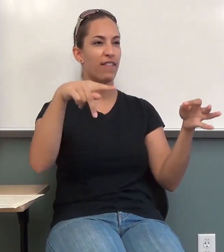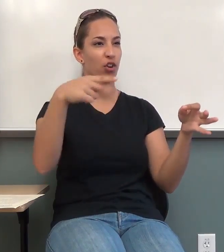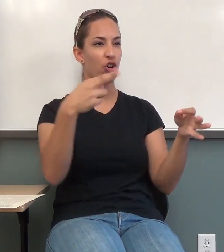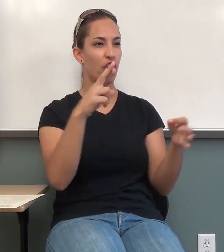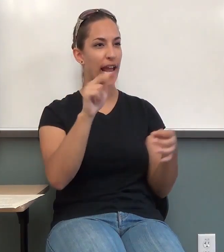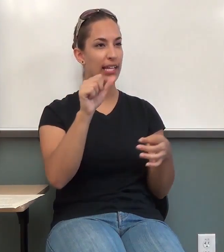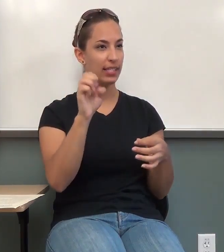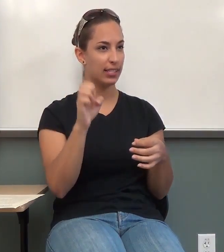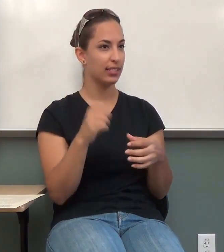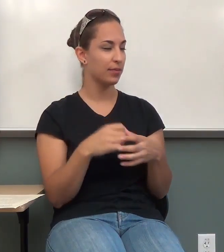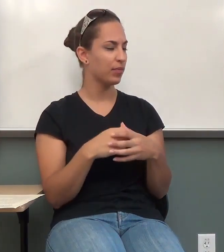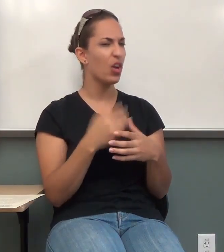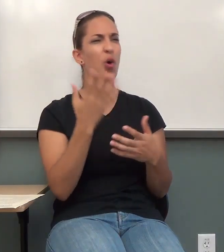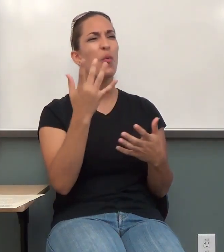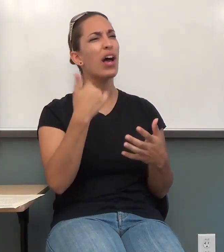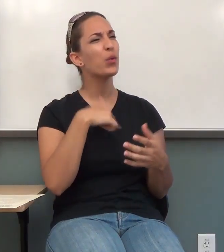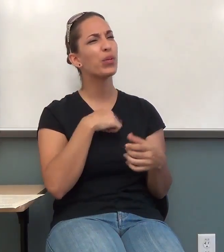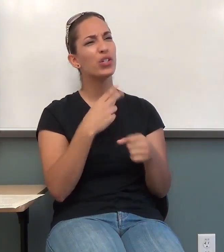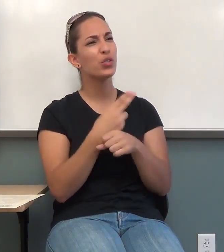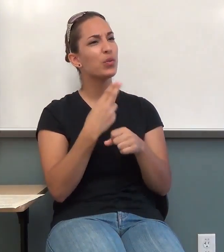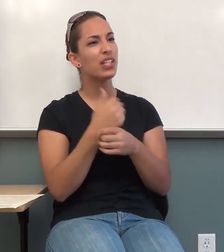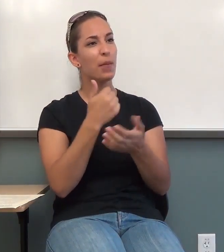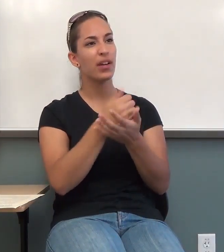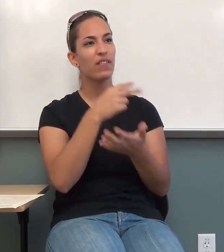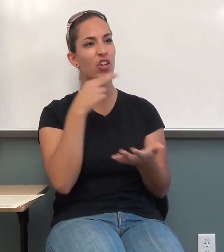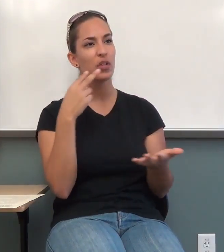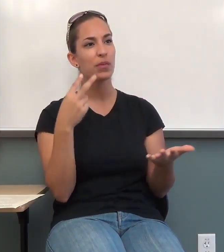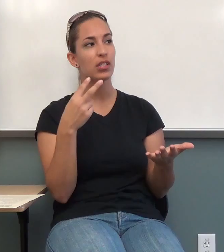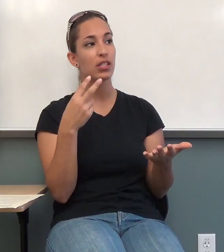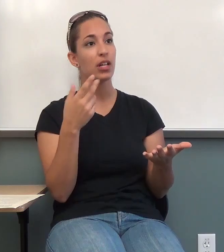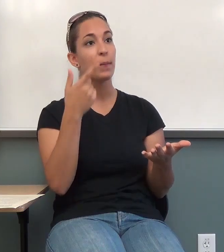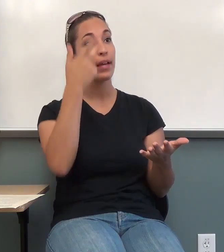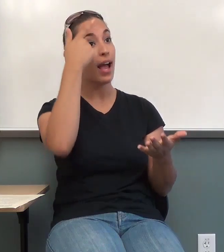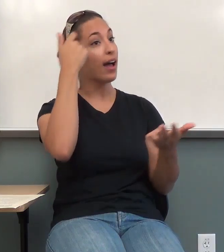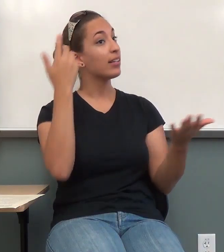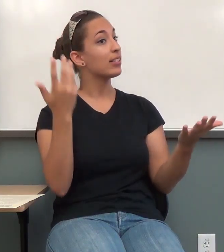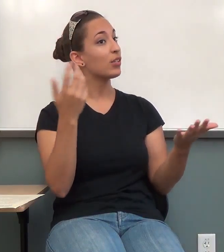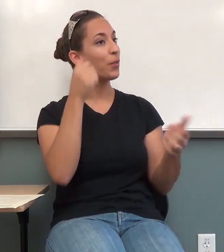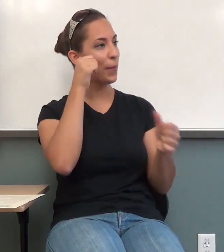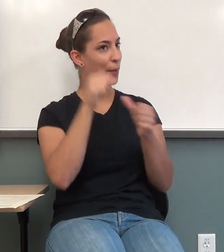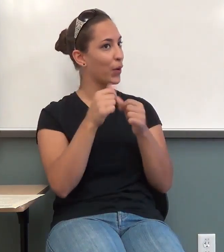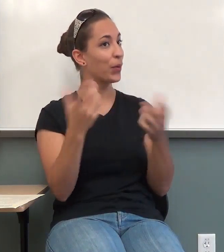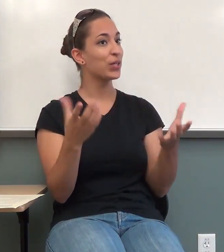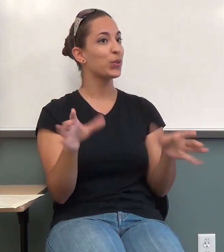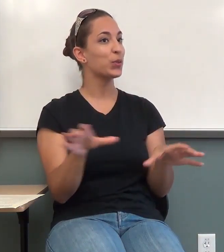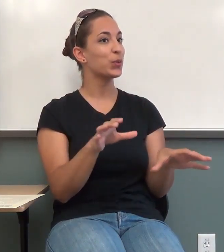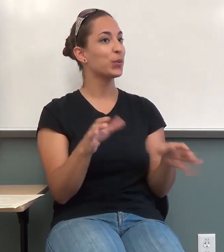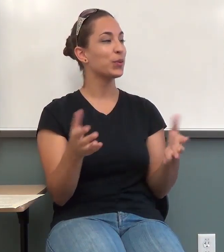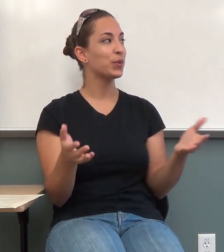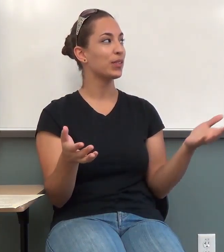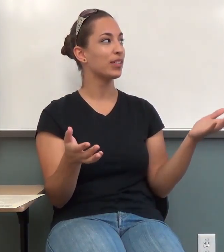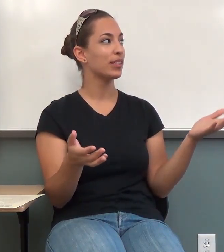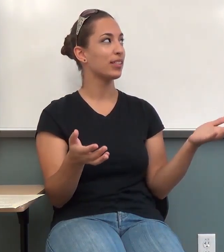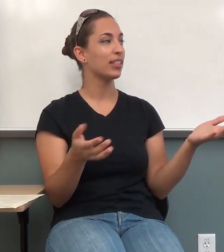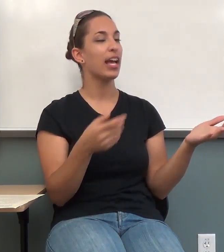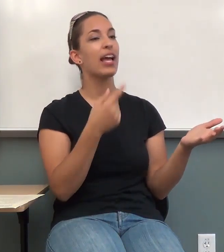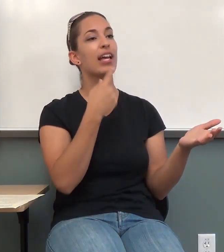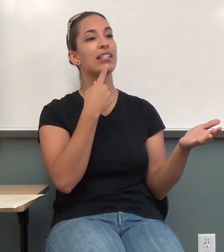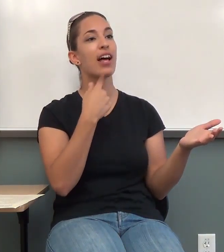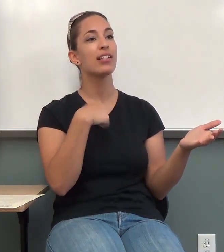And why do we use helping verbs most of the time? Because what does it do? Remember? What does it do? It gives a. Tells us specific- when.